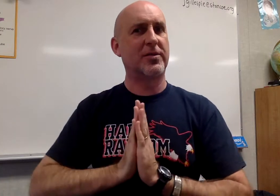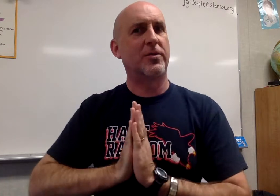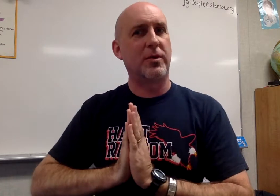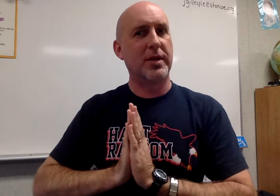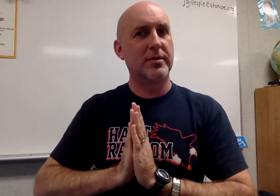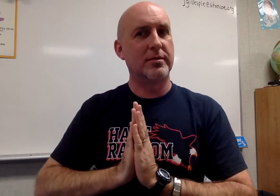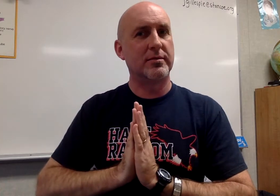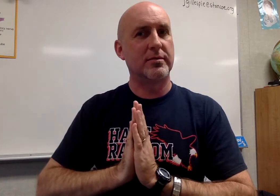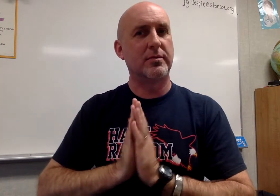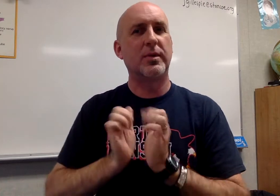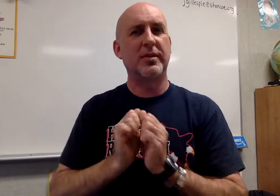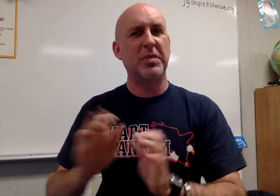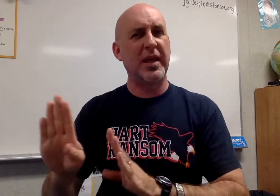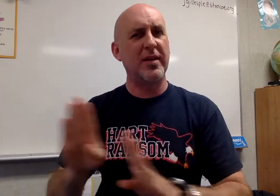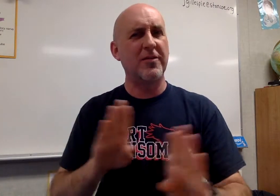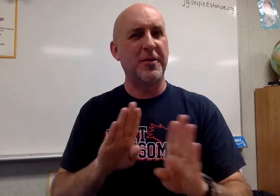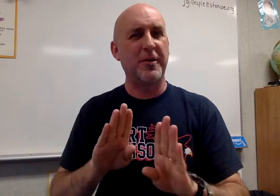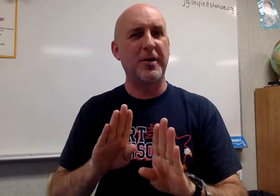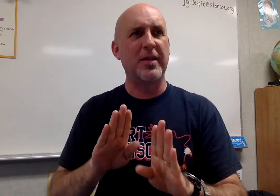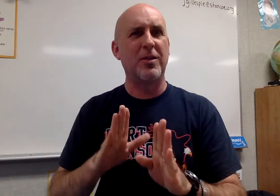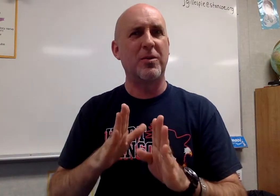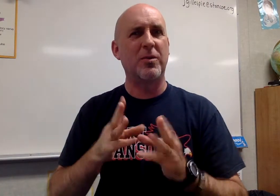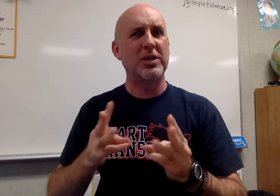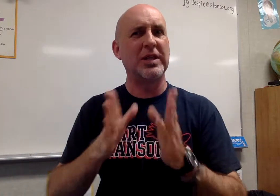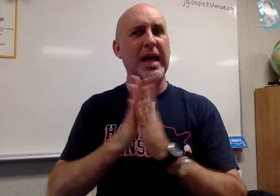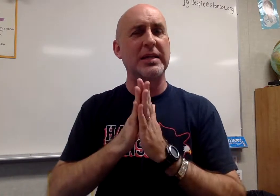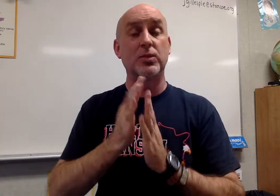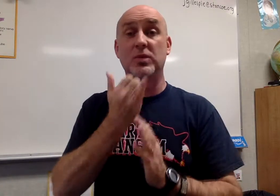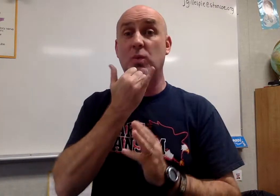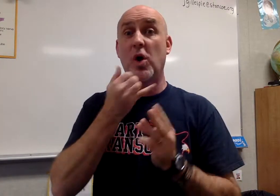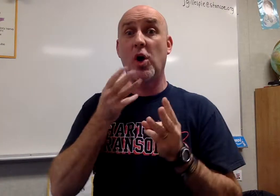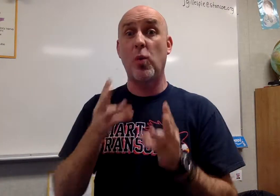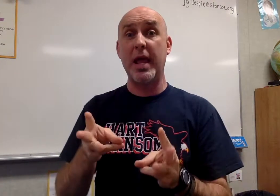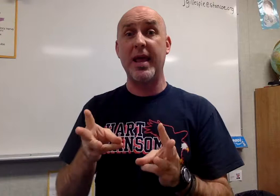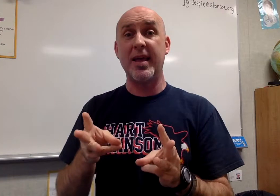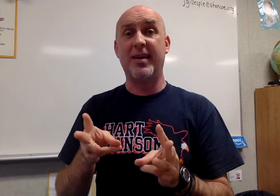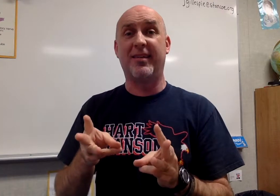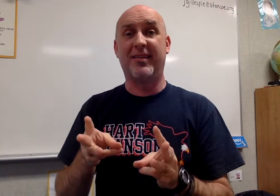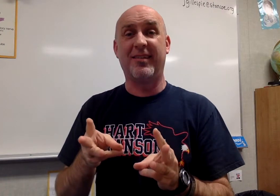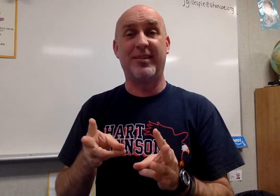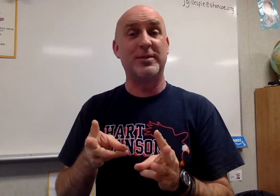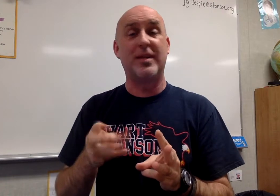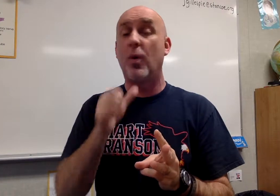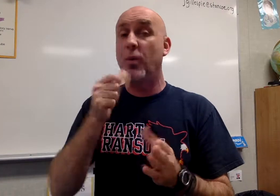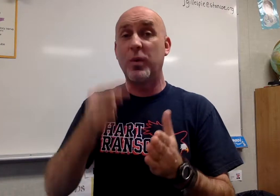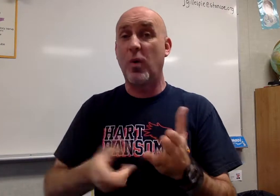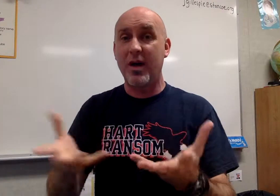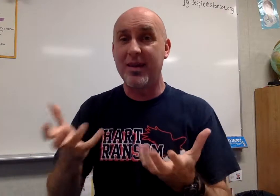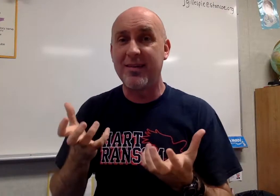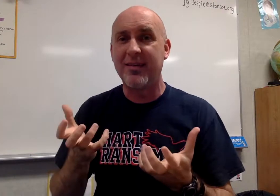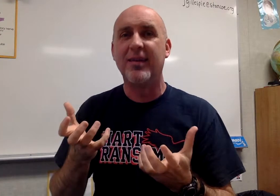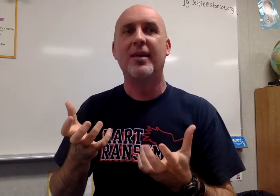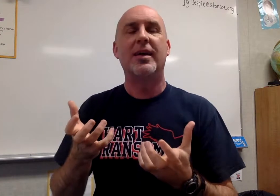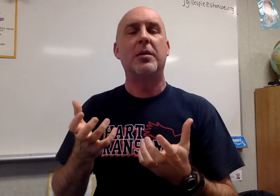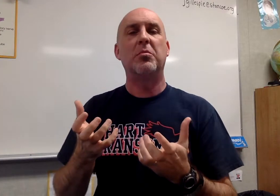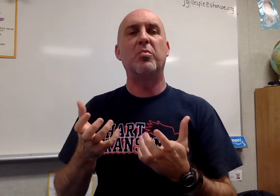for it with the behavior, and the way she asked was the wrong way. It was not what we wanted.